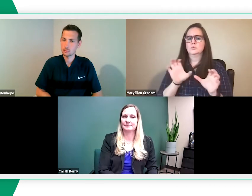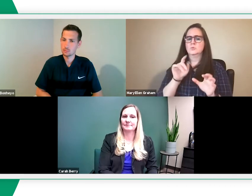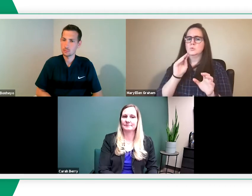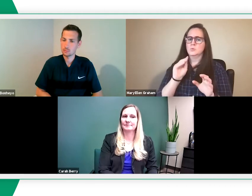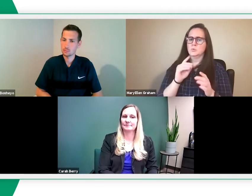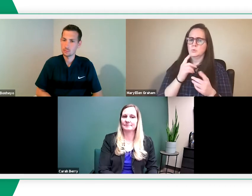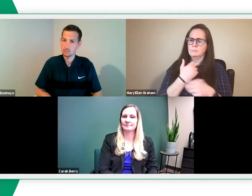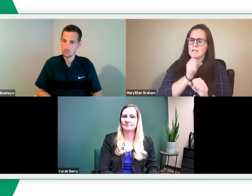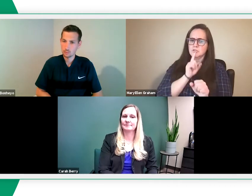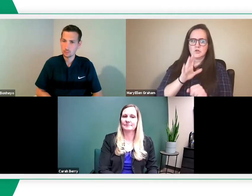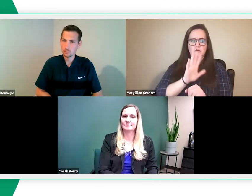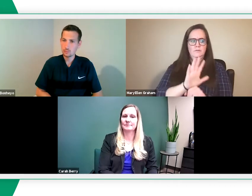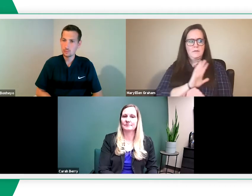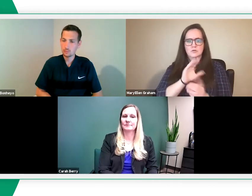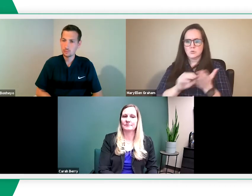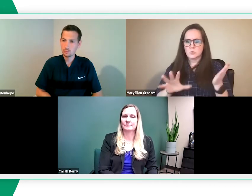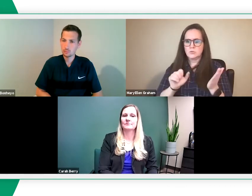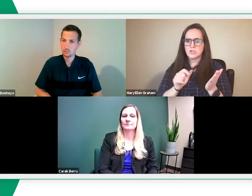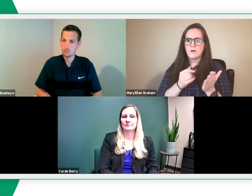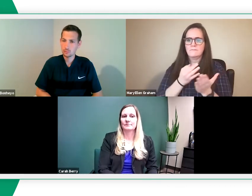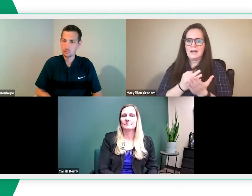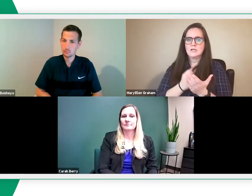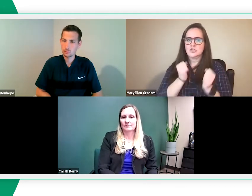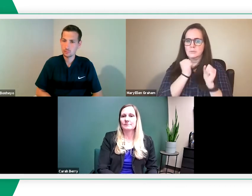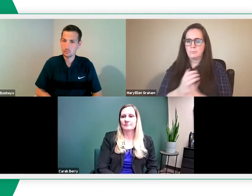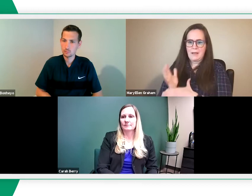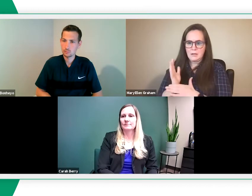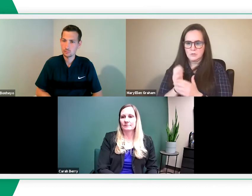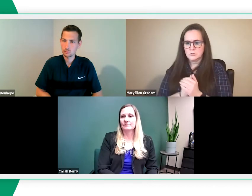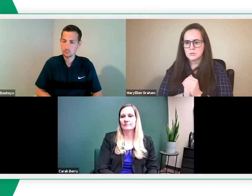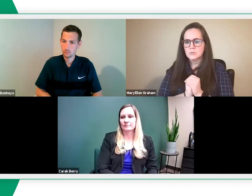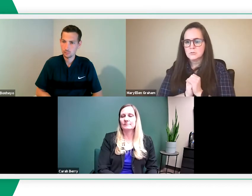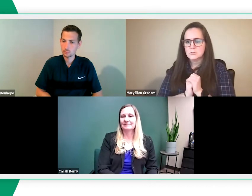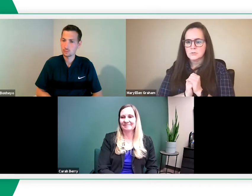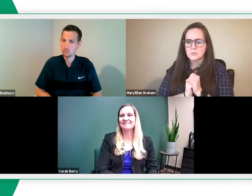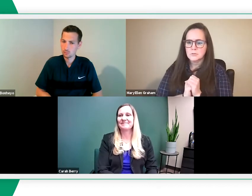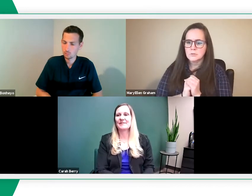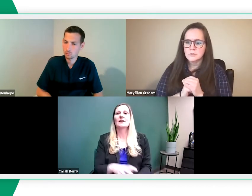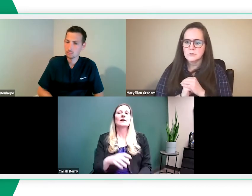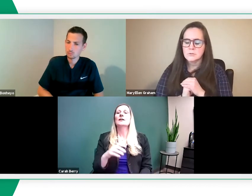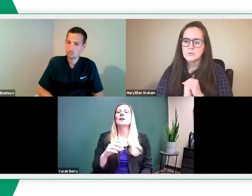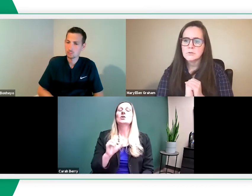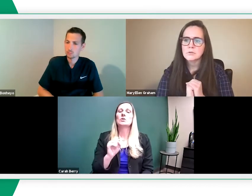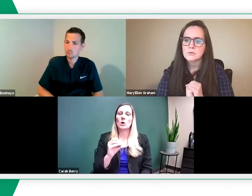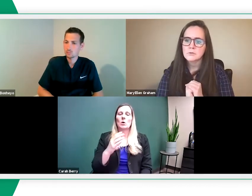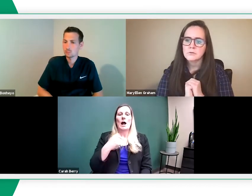think teachers and schools should do to ensure that their students are financially prepared?